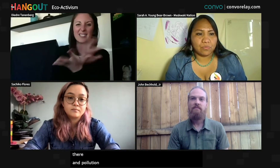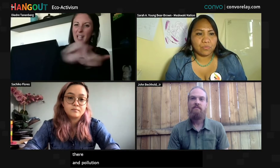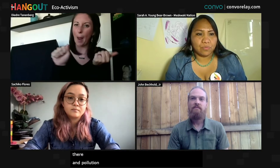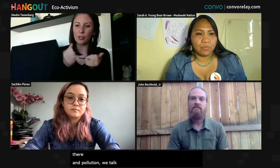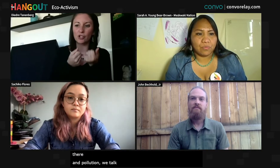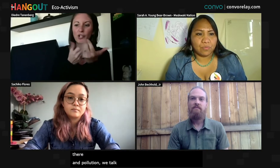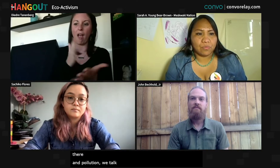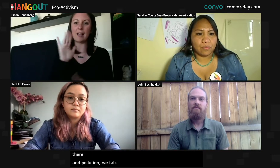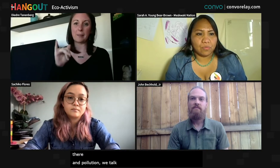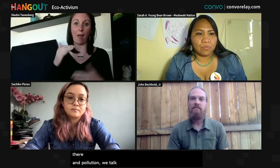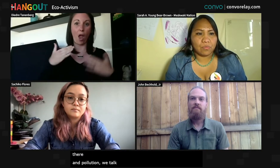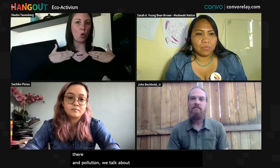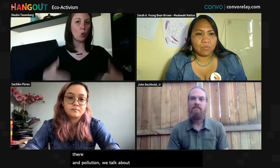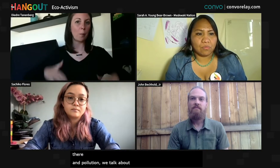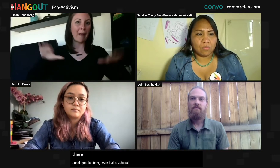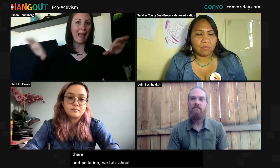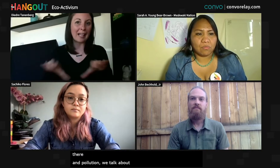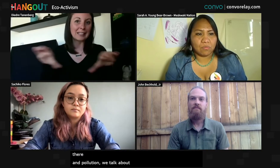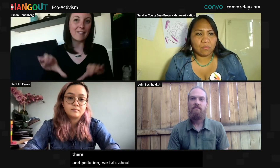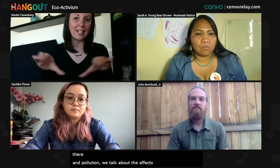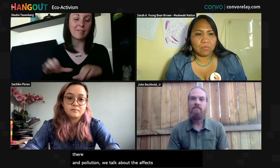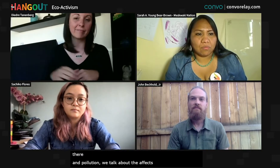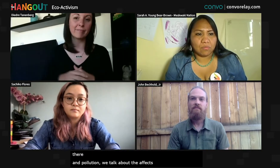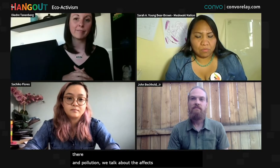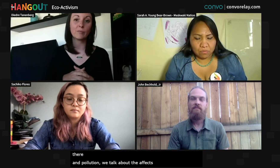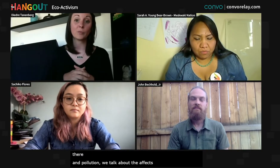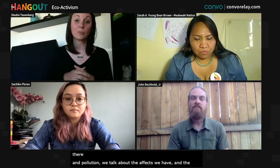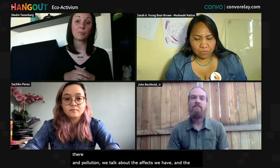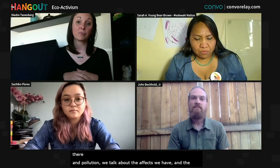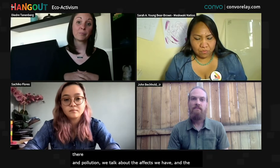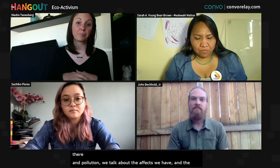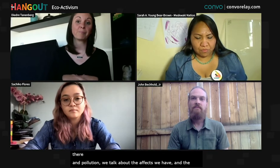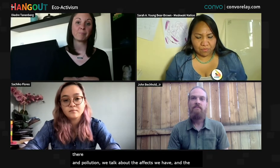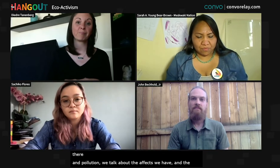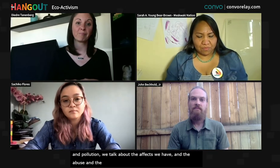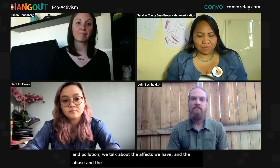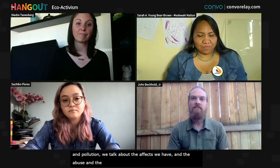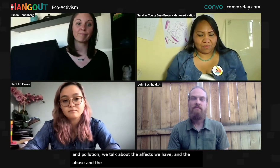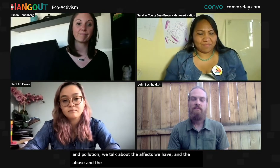misuse, and the damage that's caused by human activity.